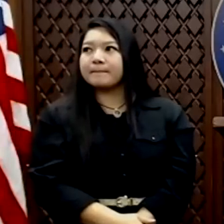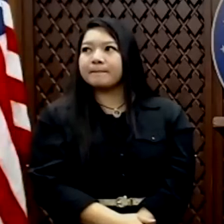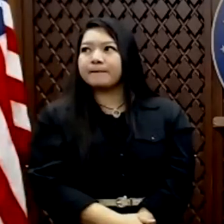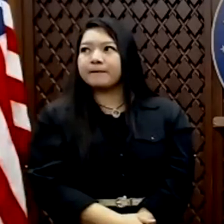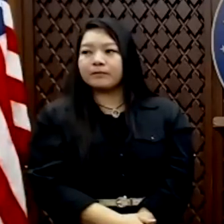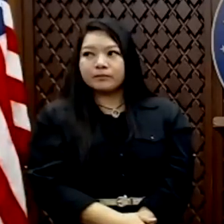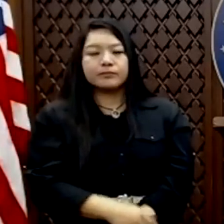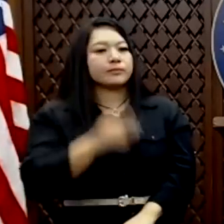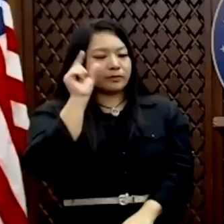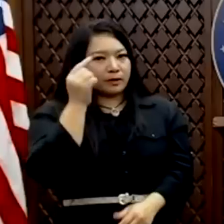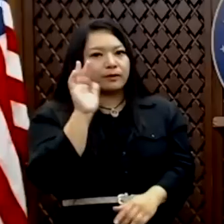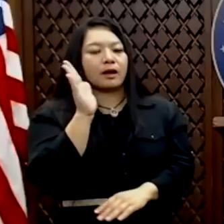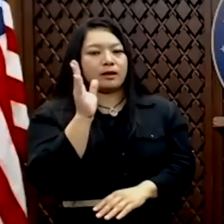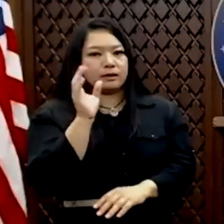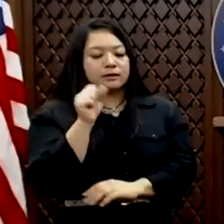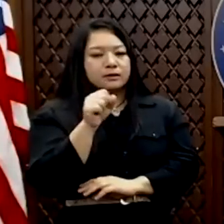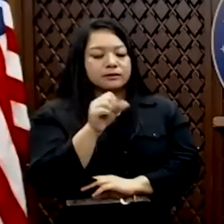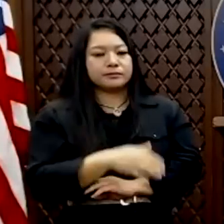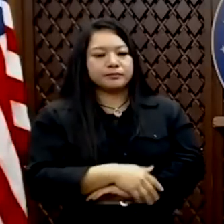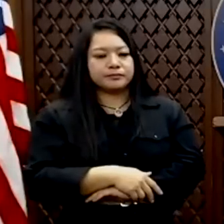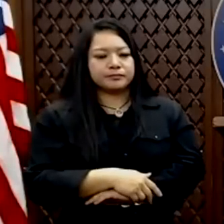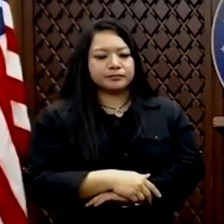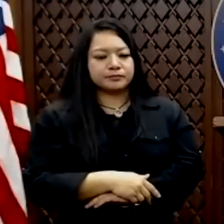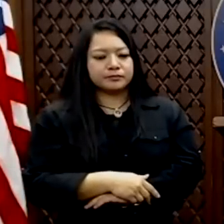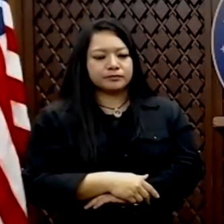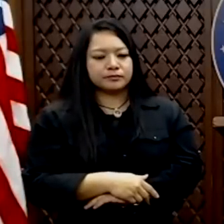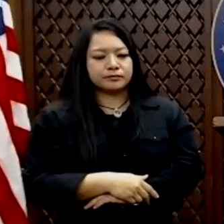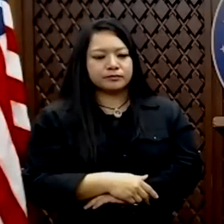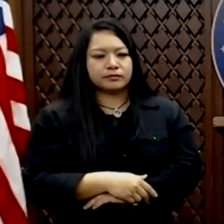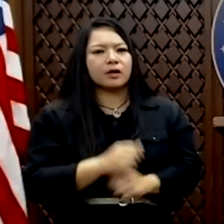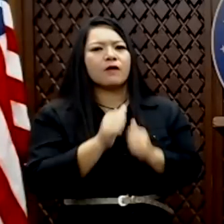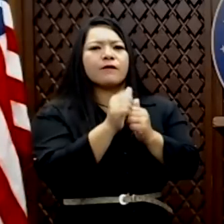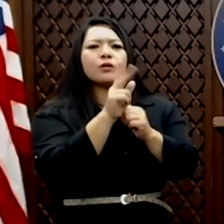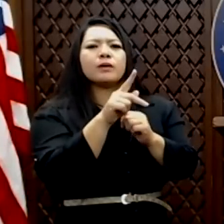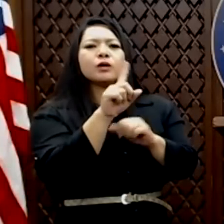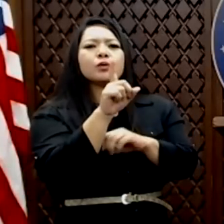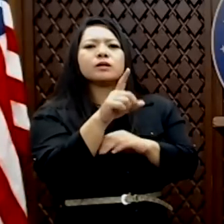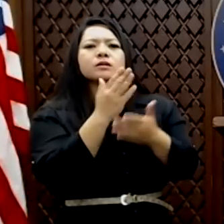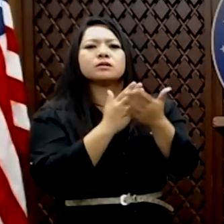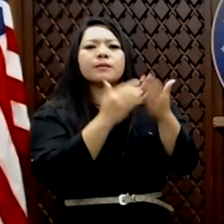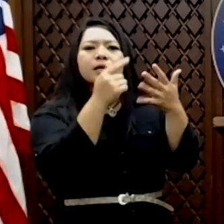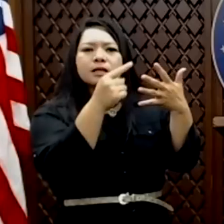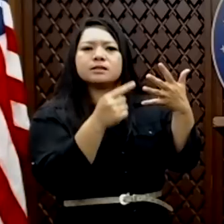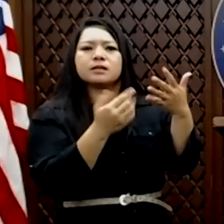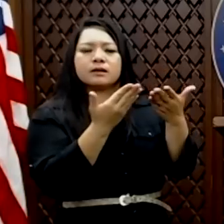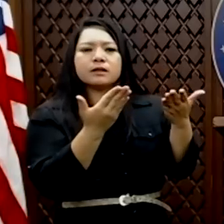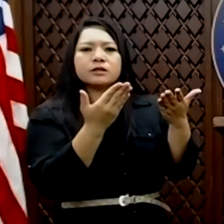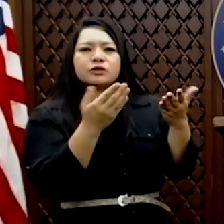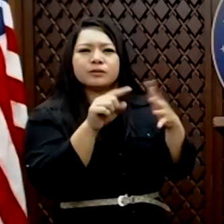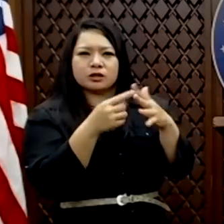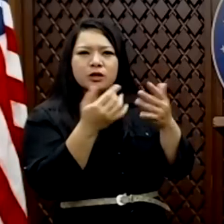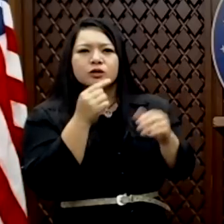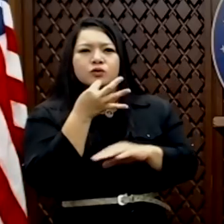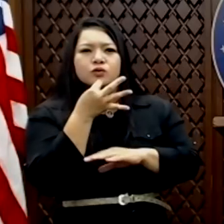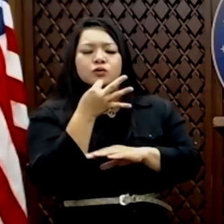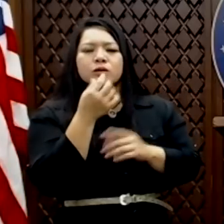Governor, hi. Yes. So just a follow-up question to some of the list of things that you'll be implementing.